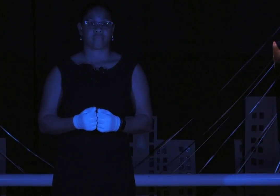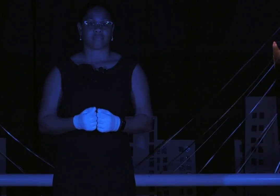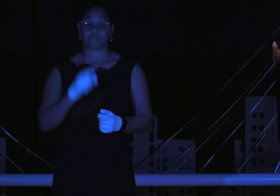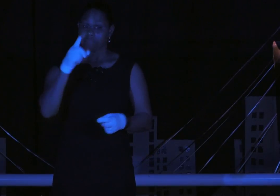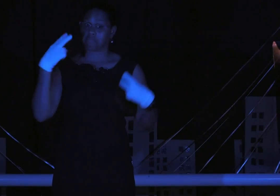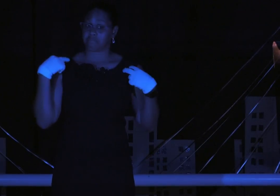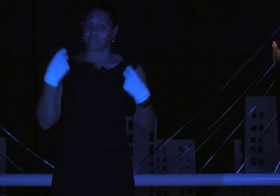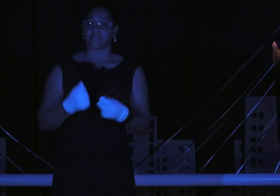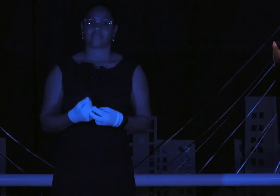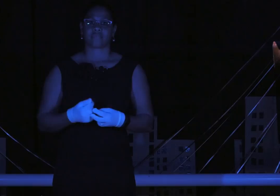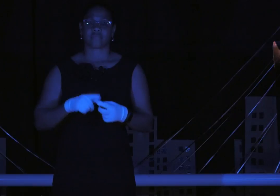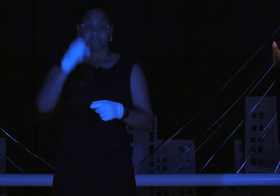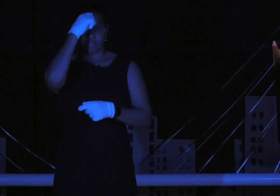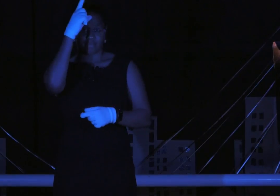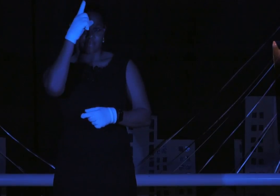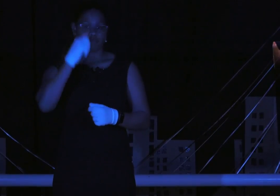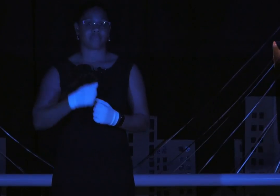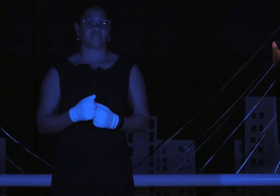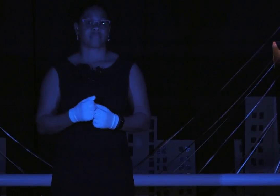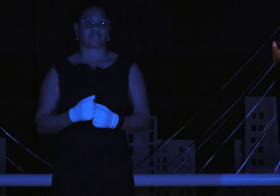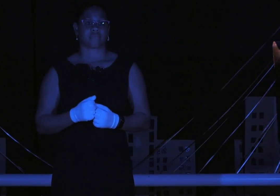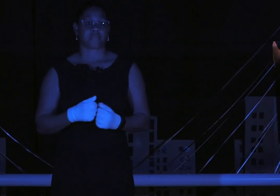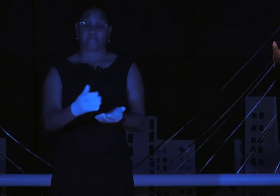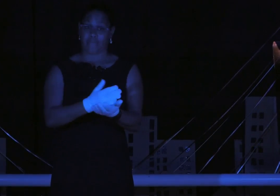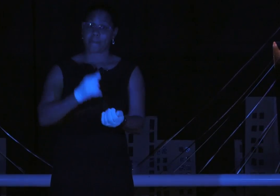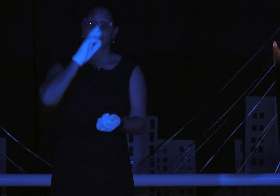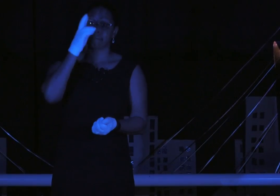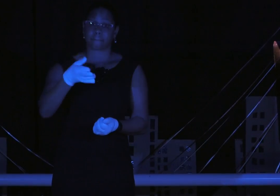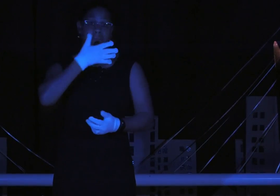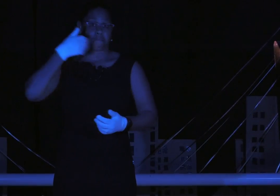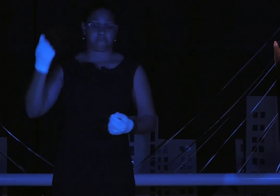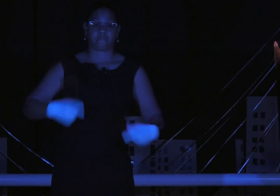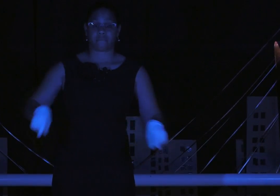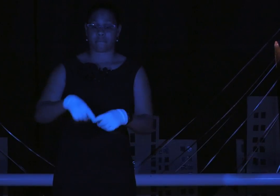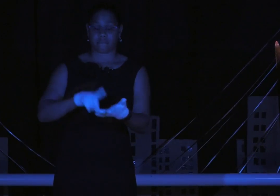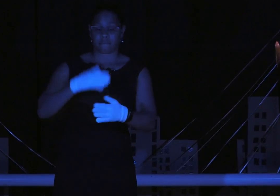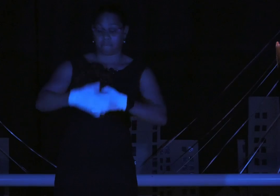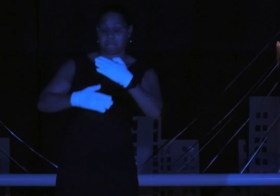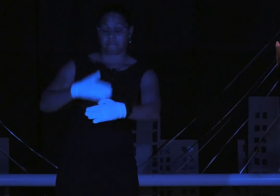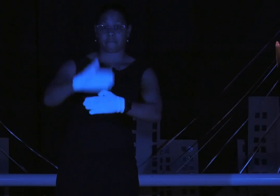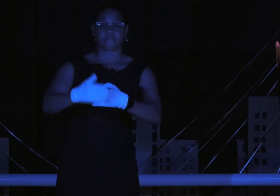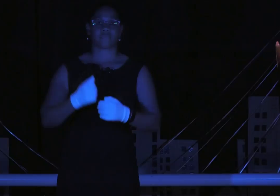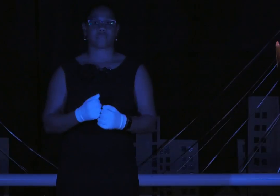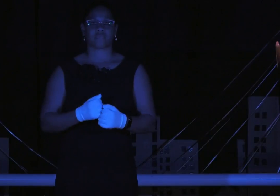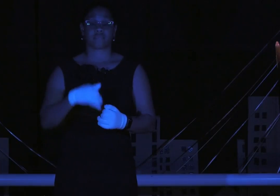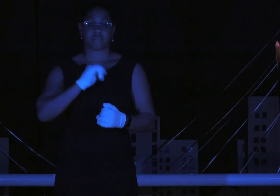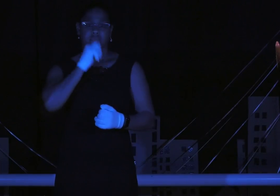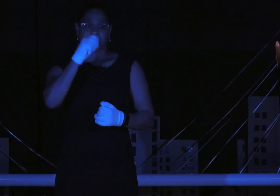have to realize some are better at this procedure. I am not him,